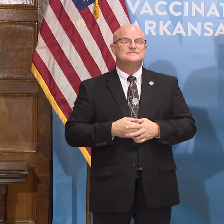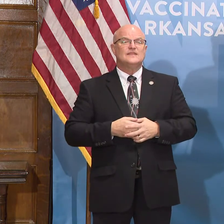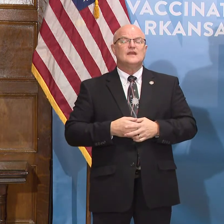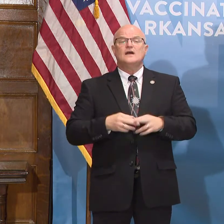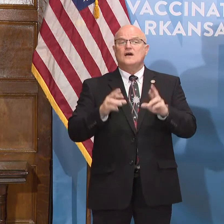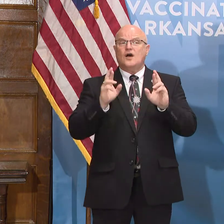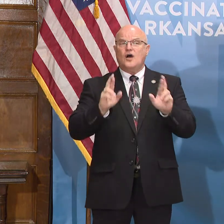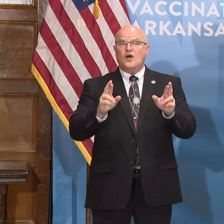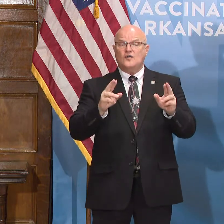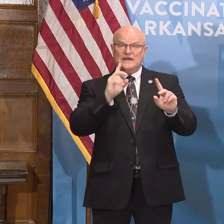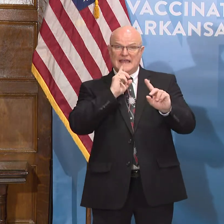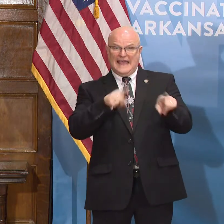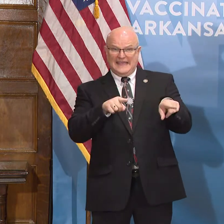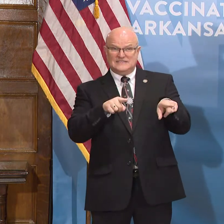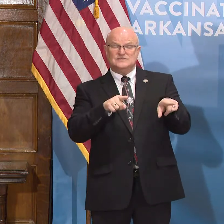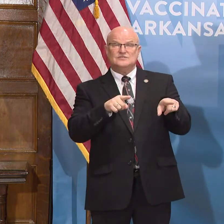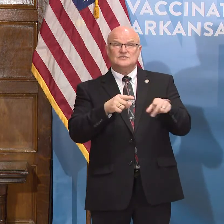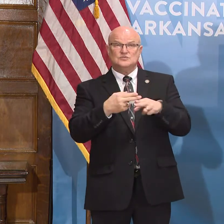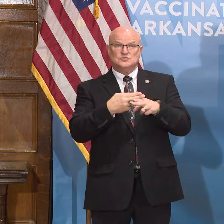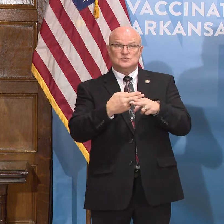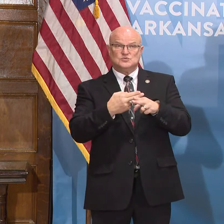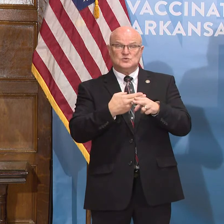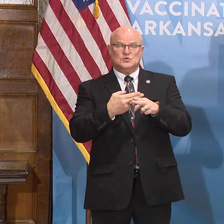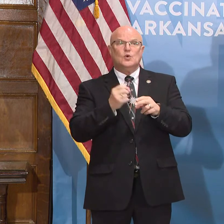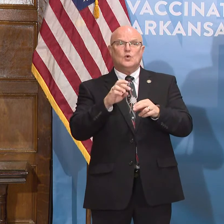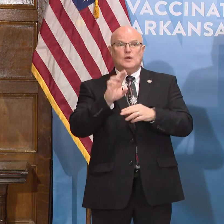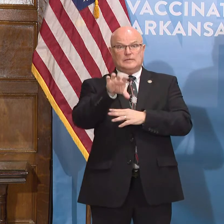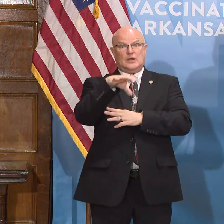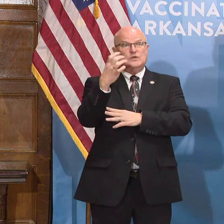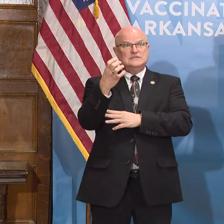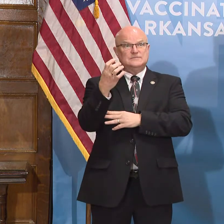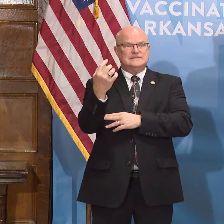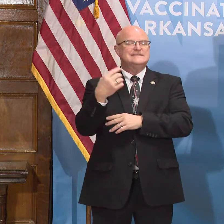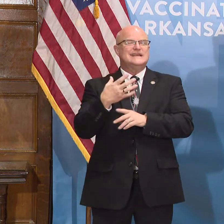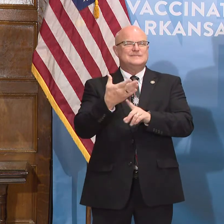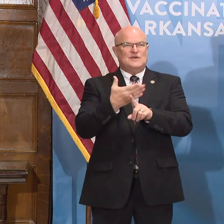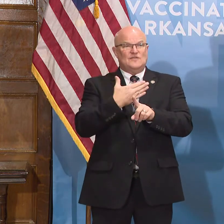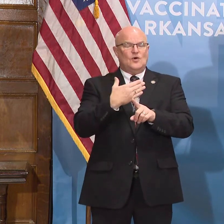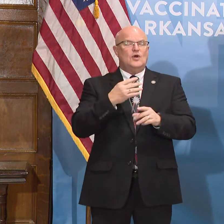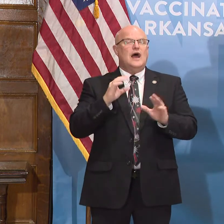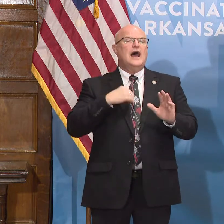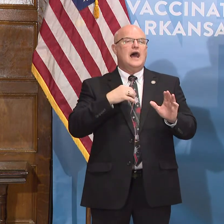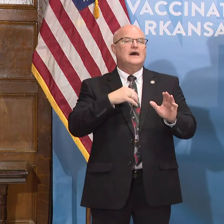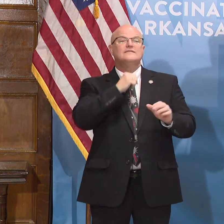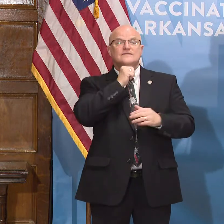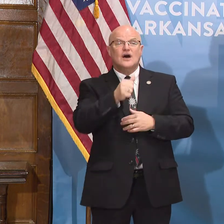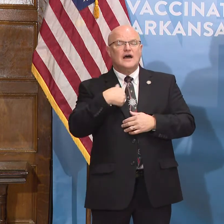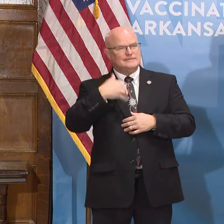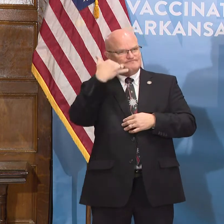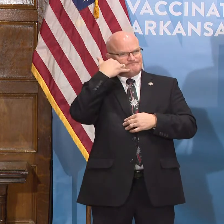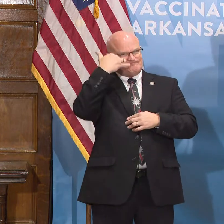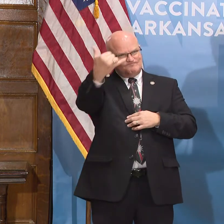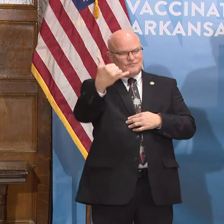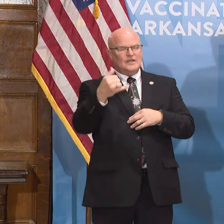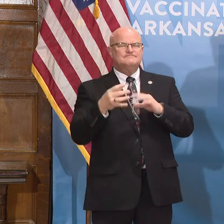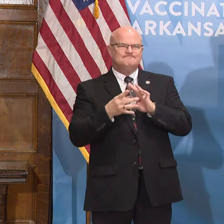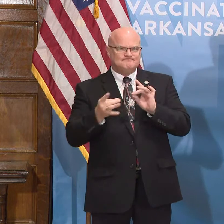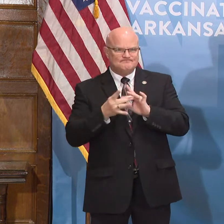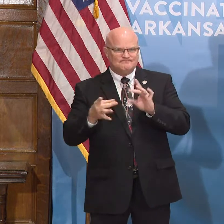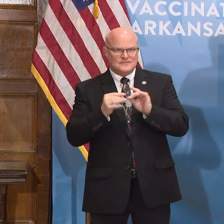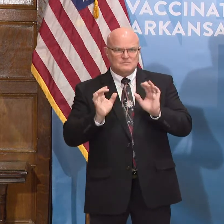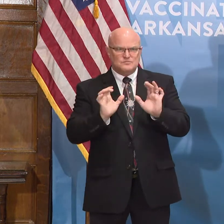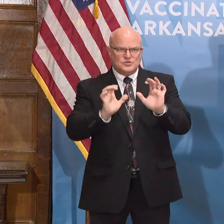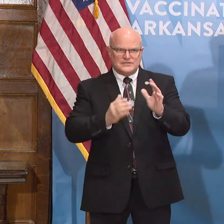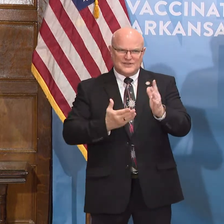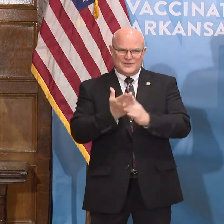Hopefully we'll have an answer by Christmas on this, and if not, I'll be on the phone hopefully and